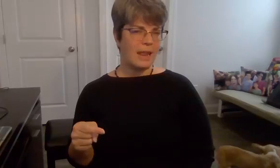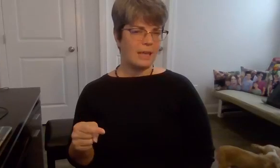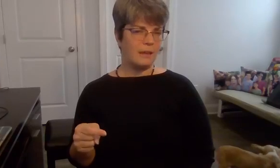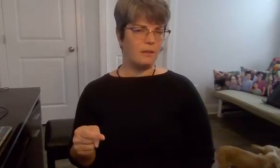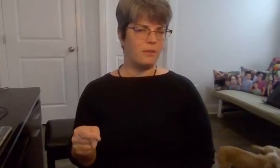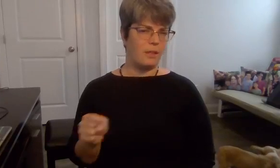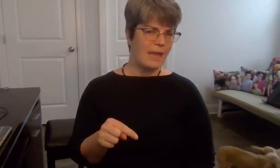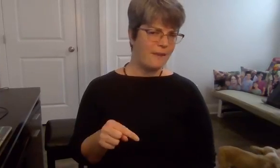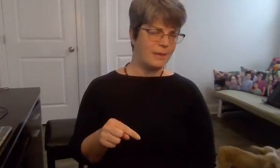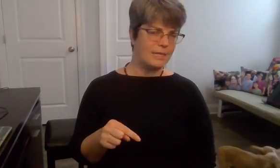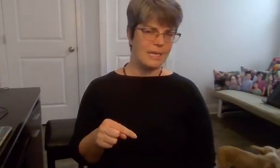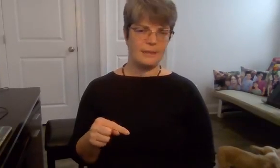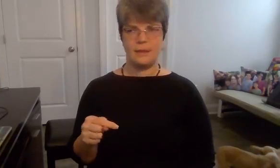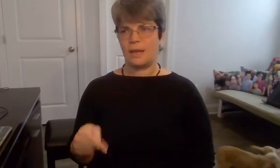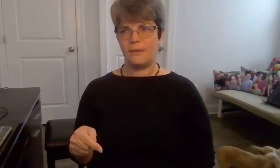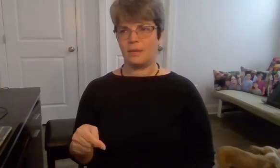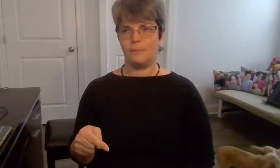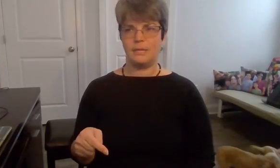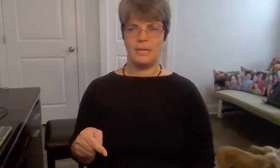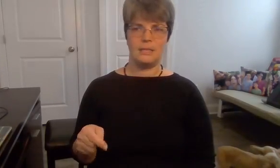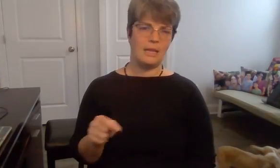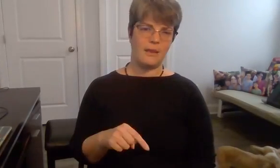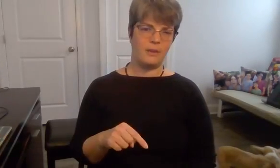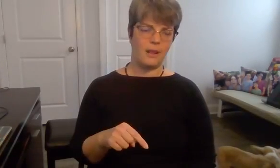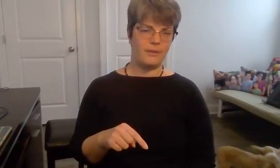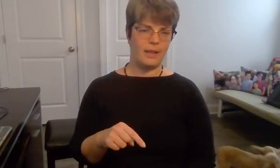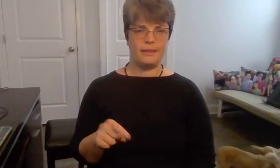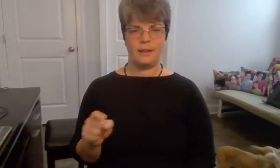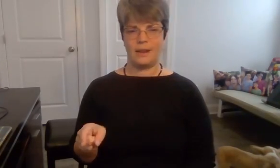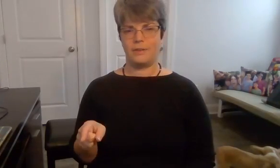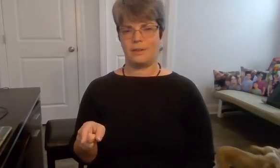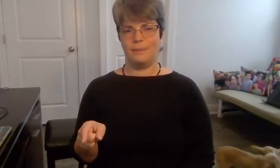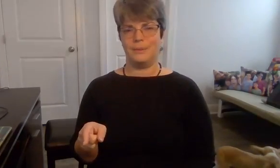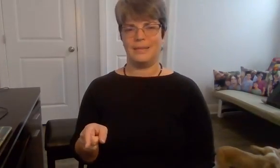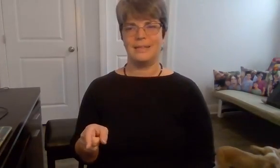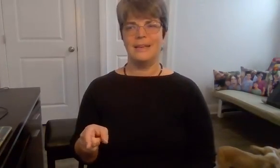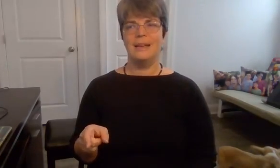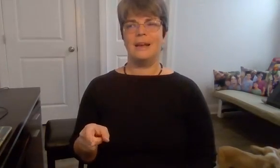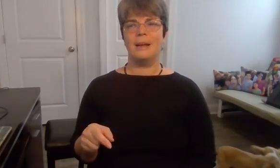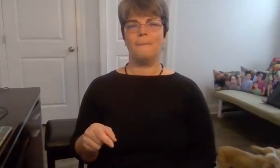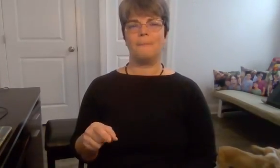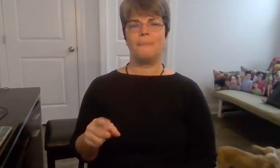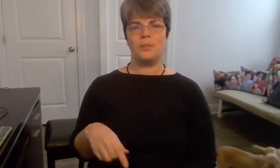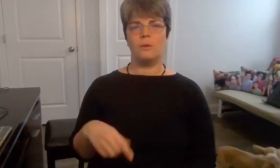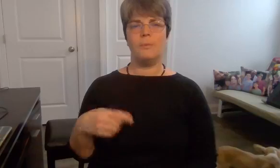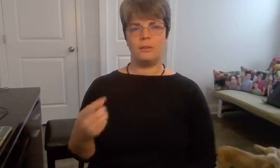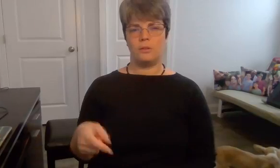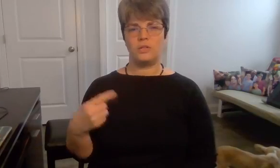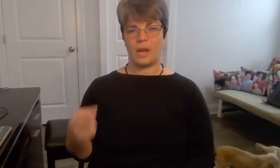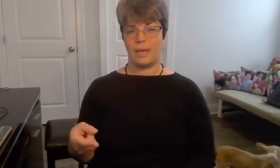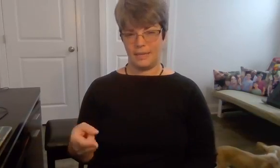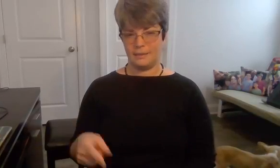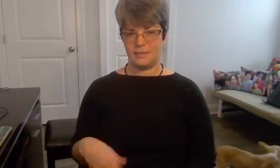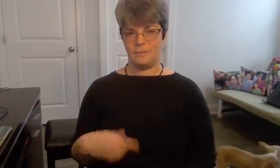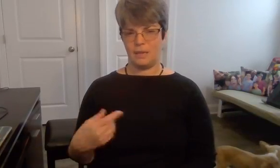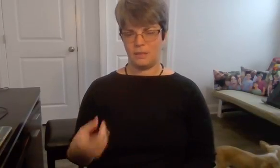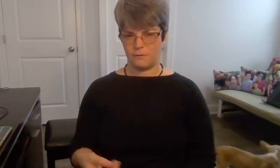sporadic. They'll like have it a day and then not have it a couple days and then have it another day and then not have it a couple days. But they'll be trying to make their